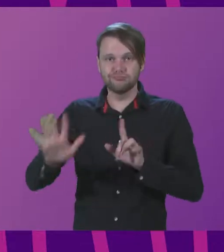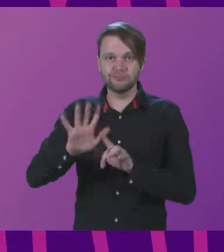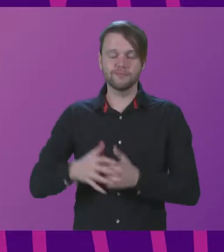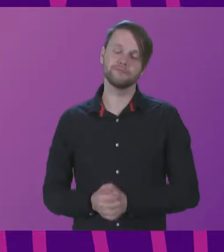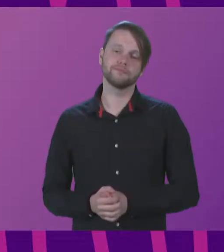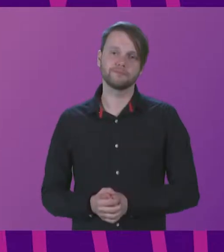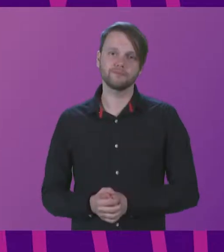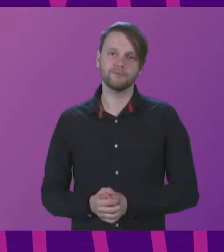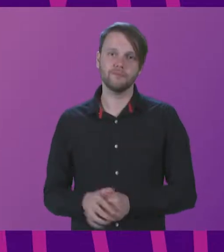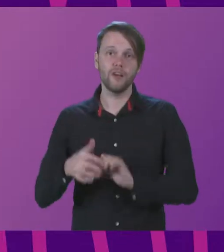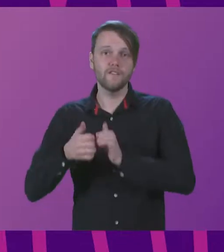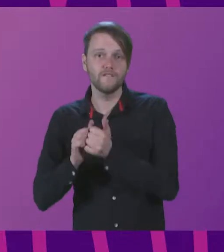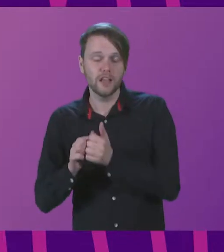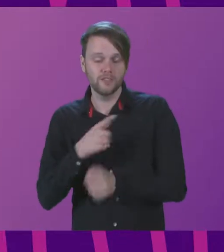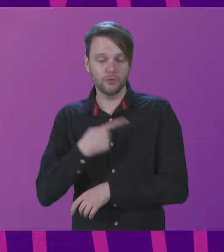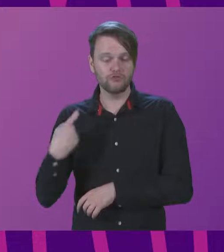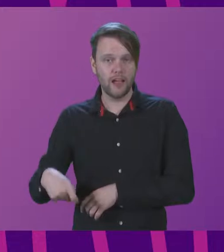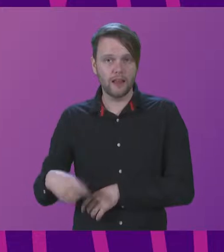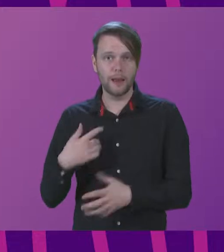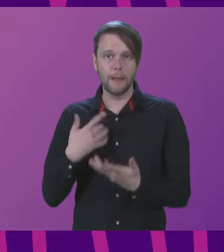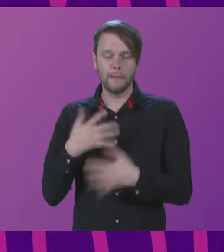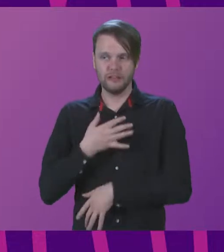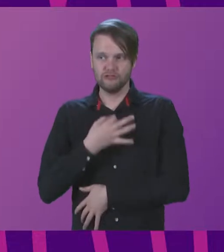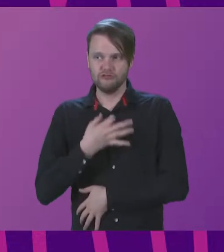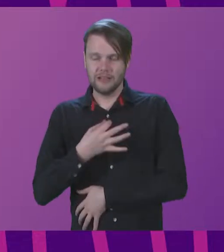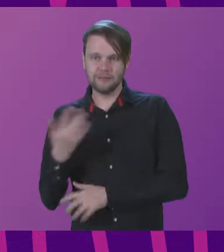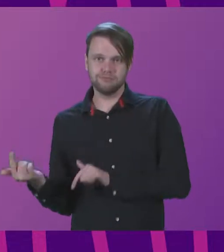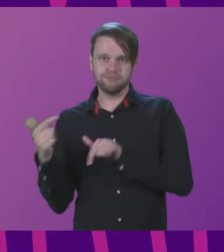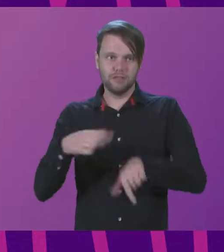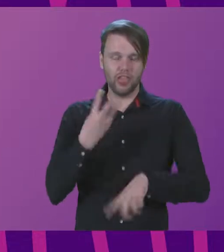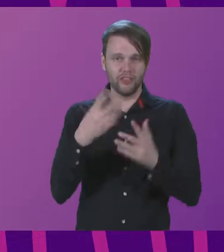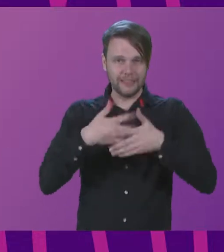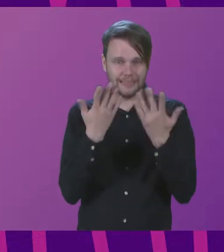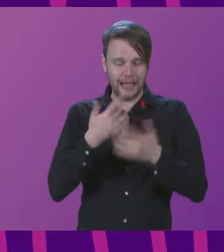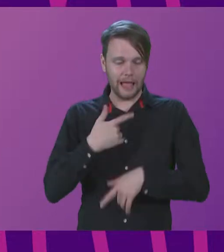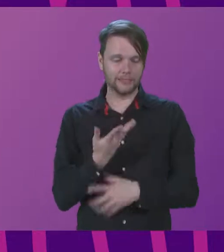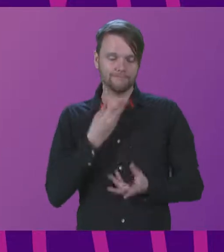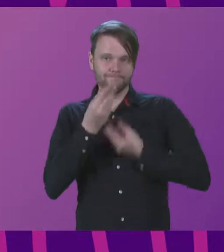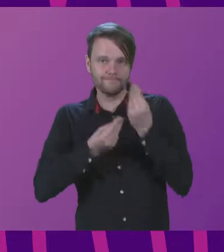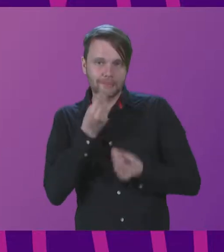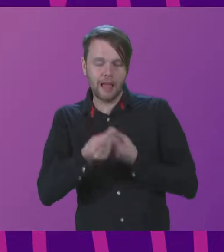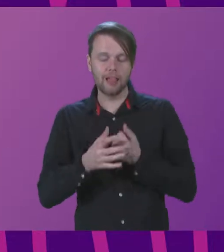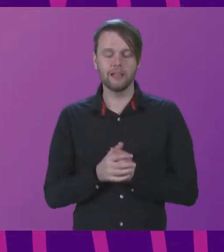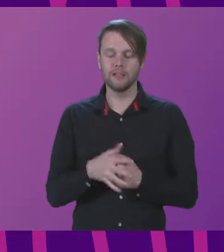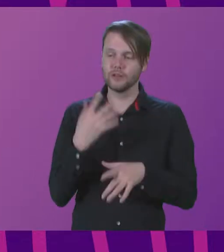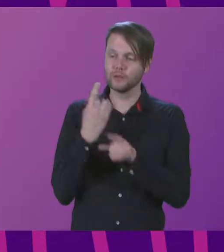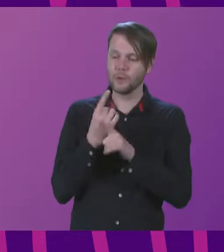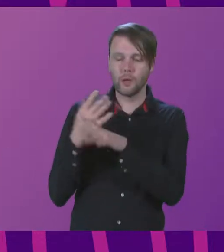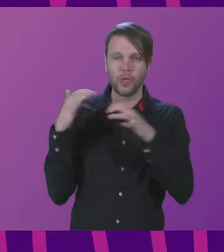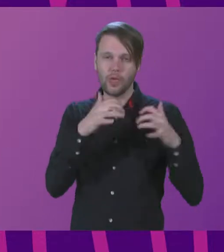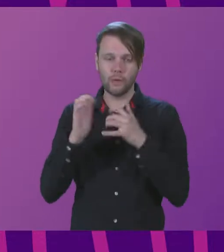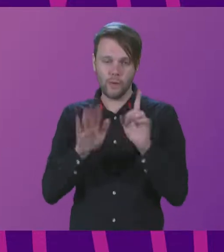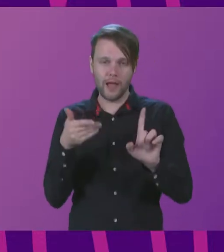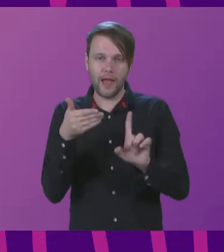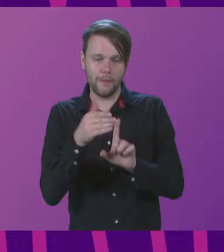Our friends from Ukraine made a three-day risky journey to bring us their stories. They described a war with an ambition to wipe